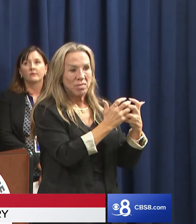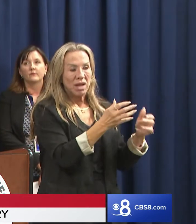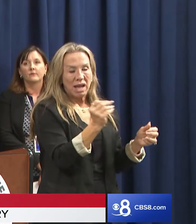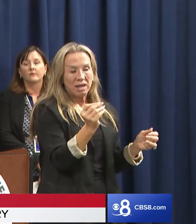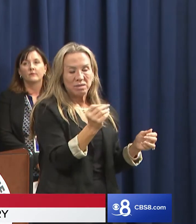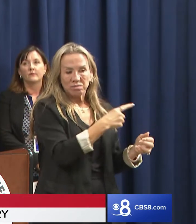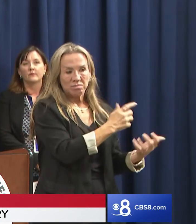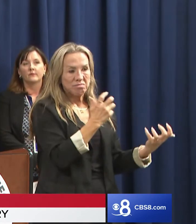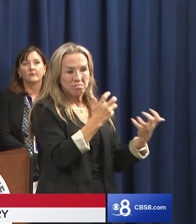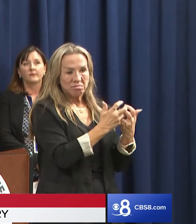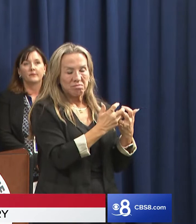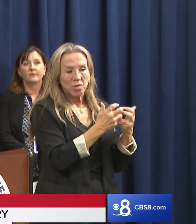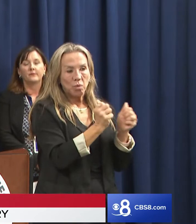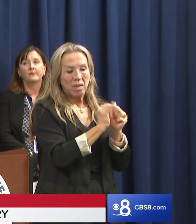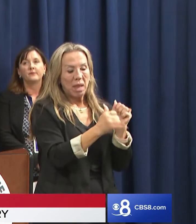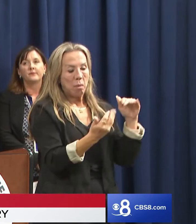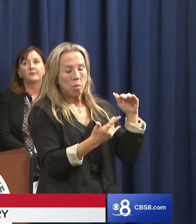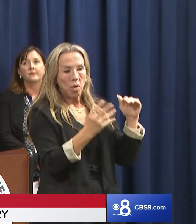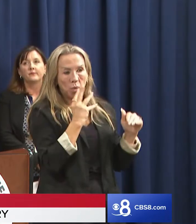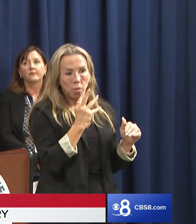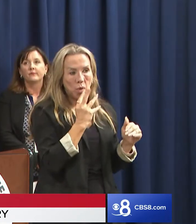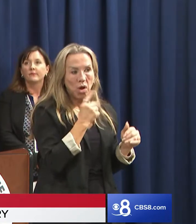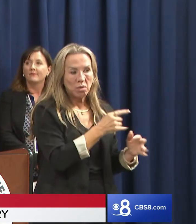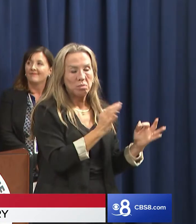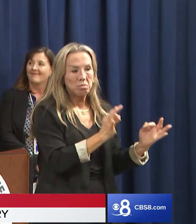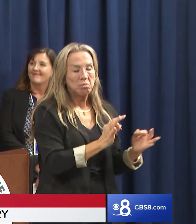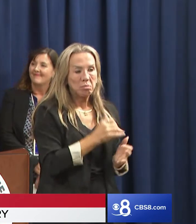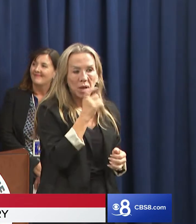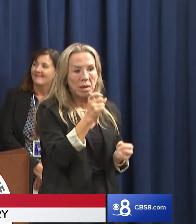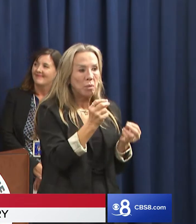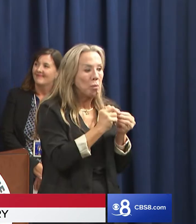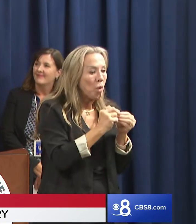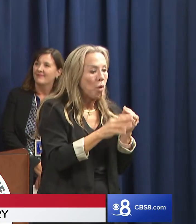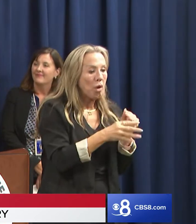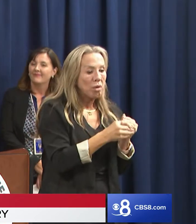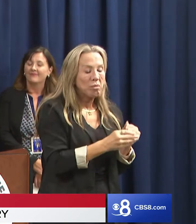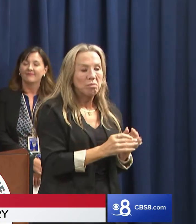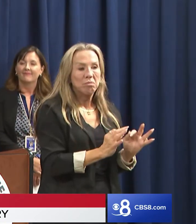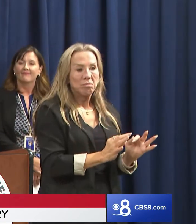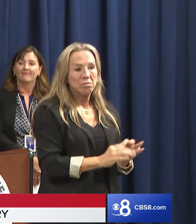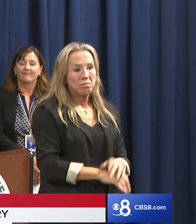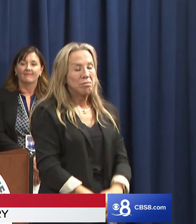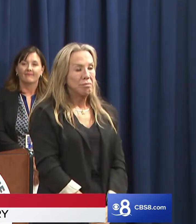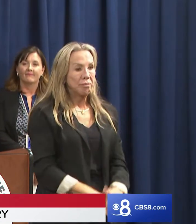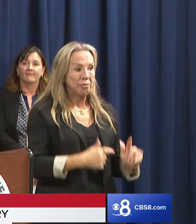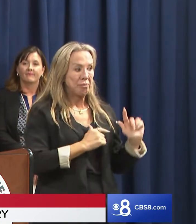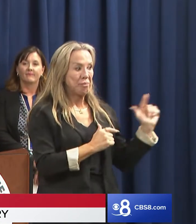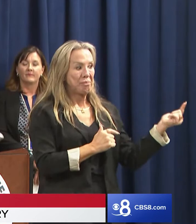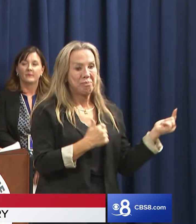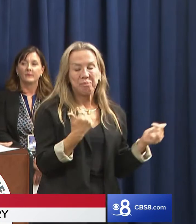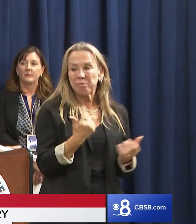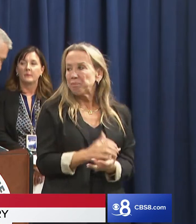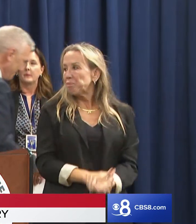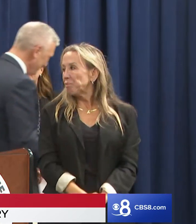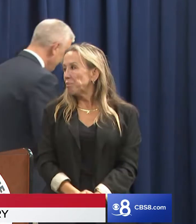water event. I think that's all I have, and I'll turn it back to the chairwoman, I think. Thank you.